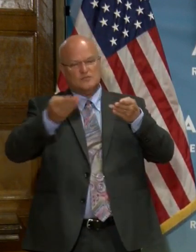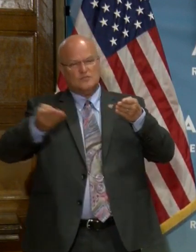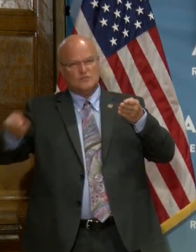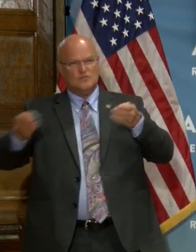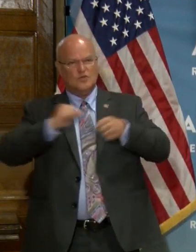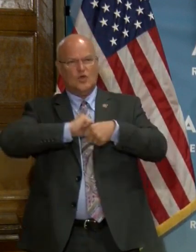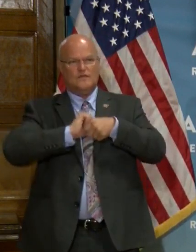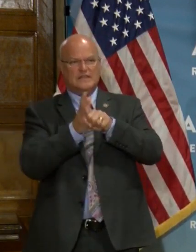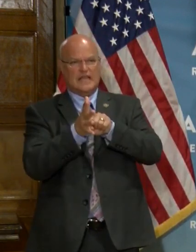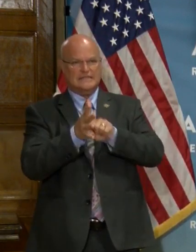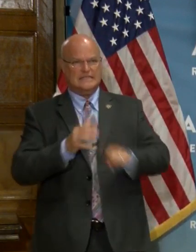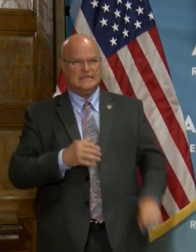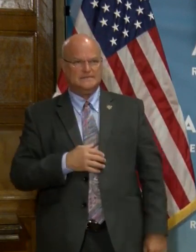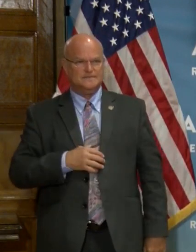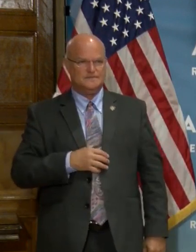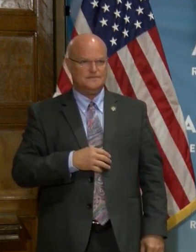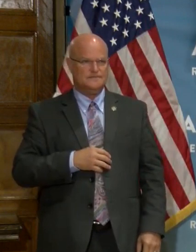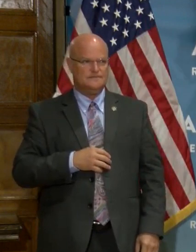of COVID-19.